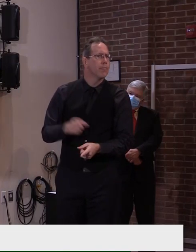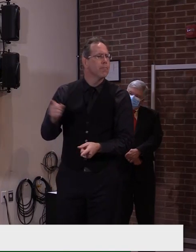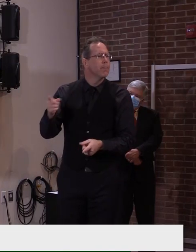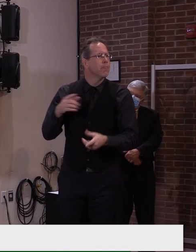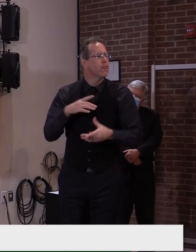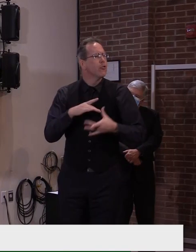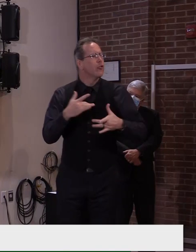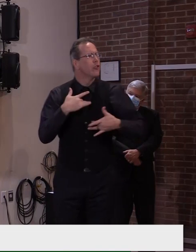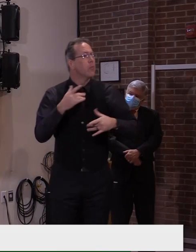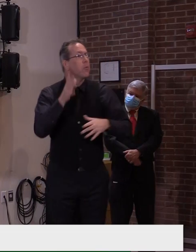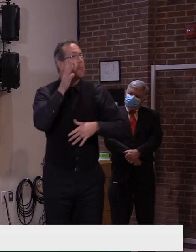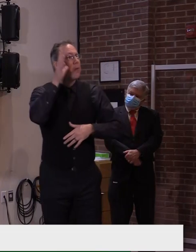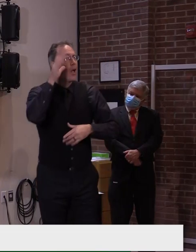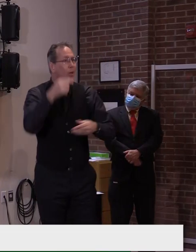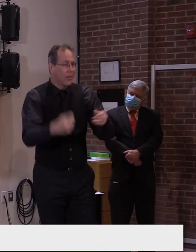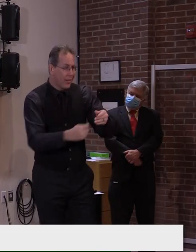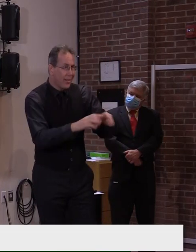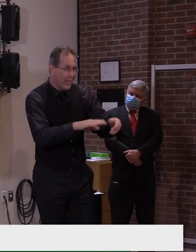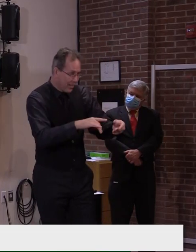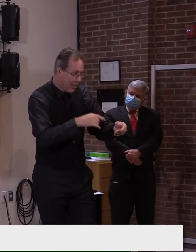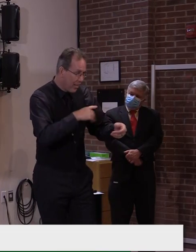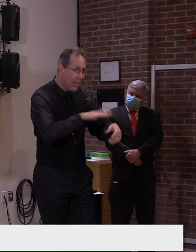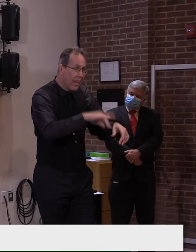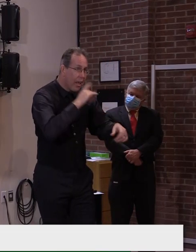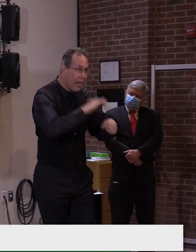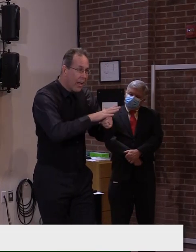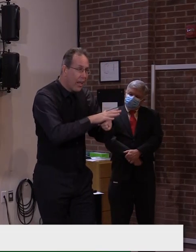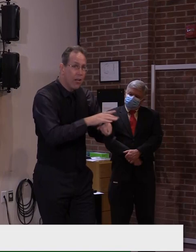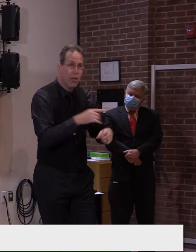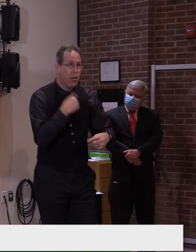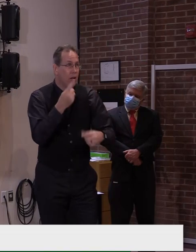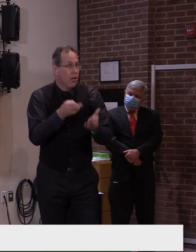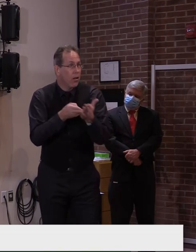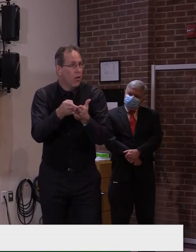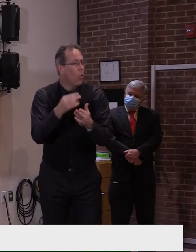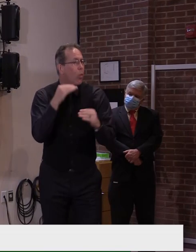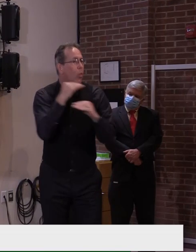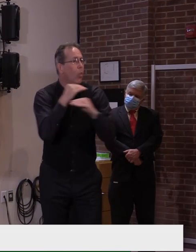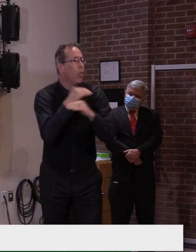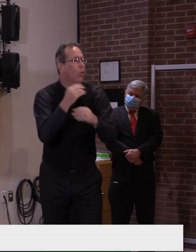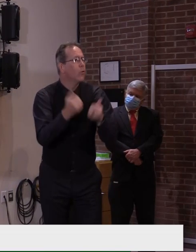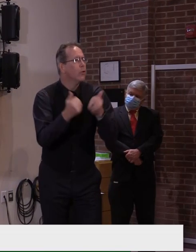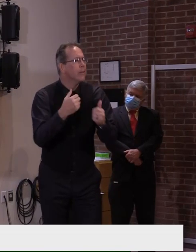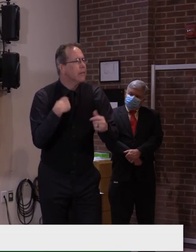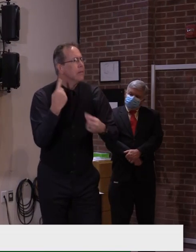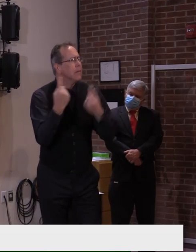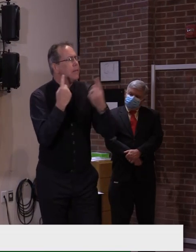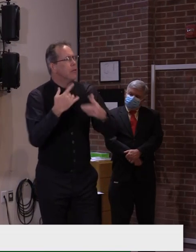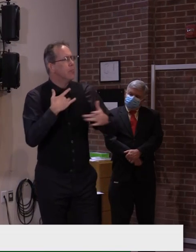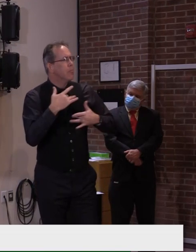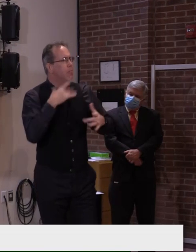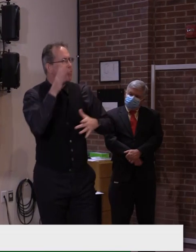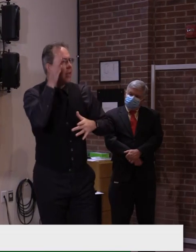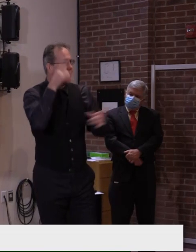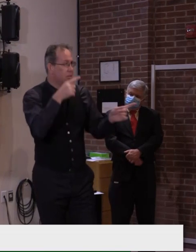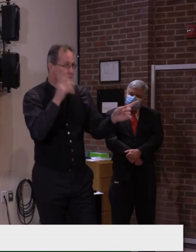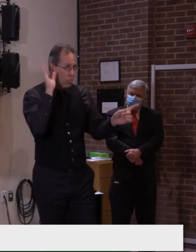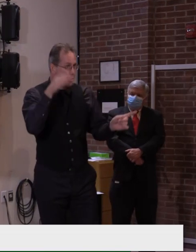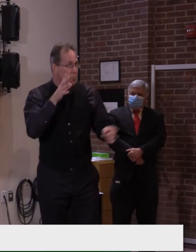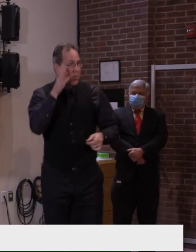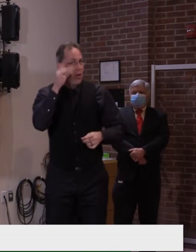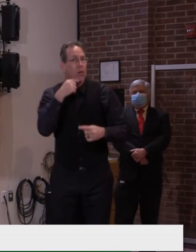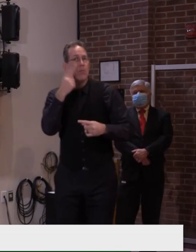having exposure or testing positive. Do you have any concerns about that with these antigen tests being given out, you know, especially